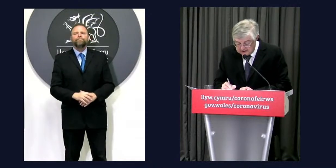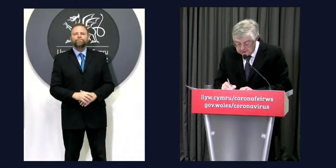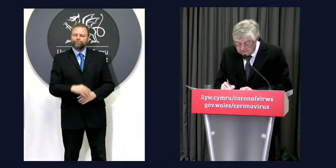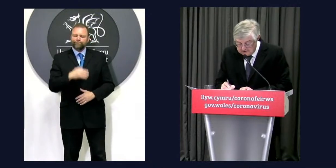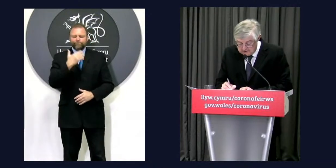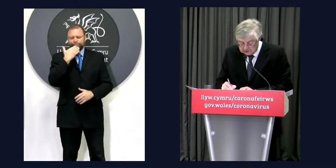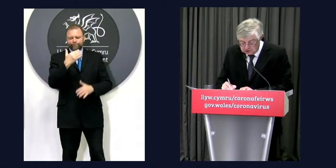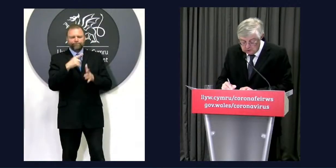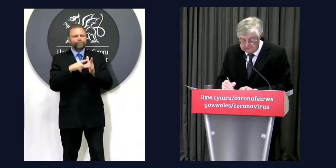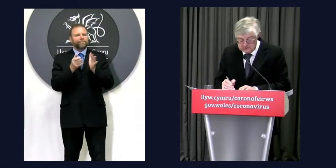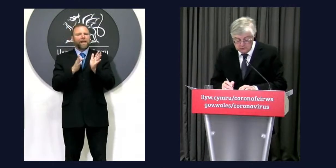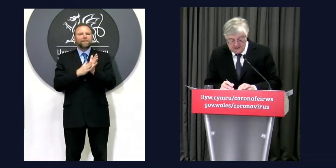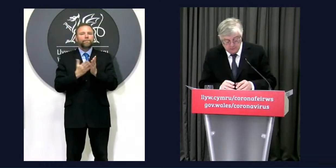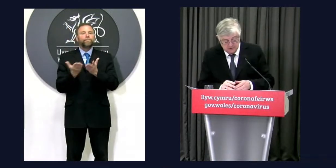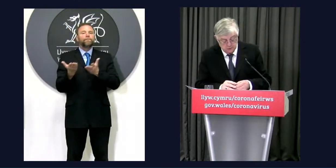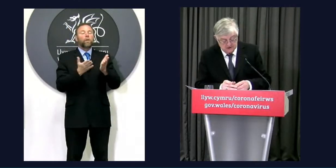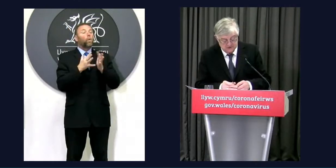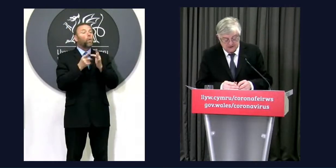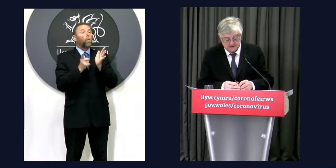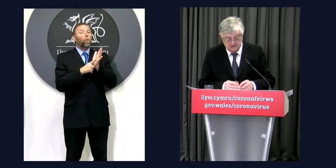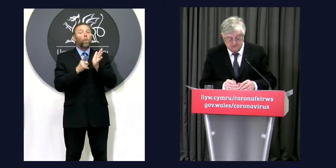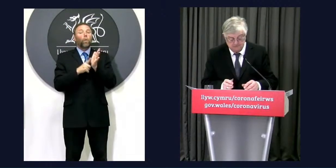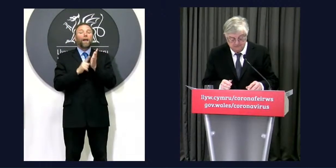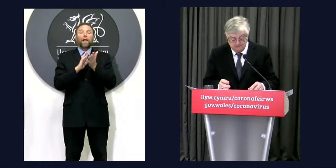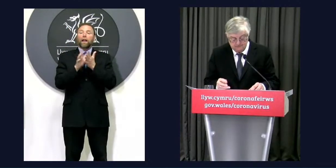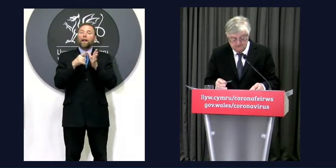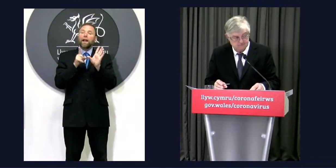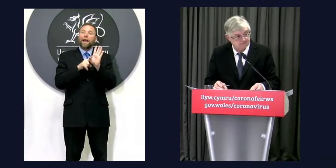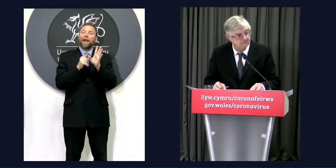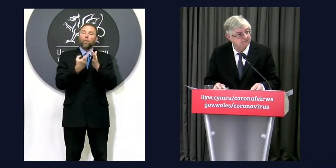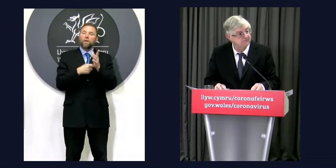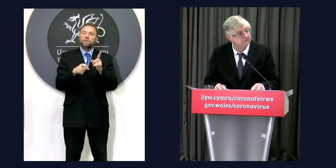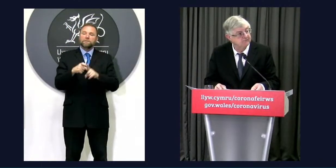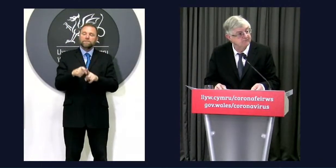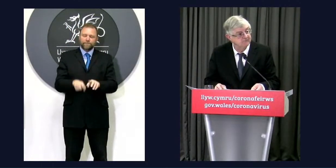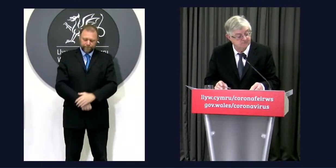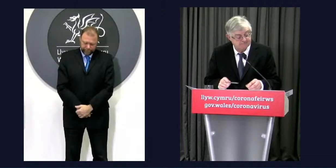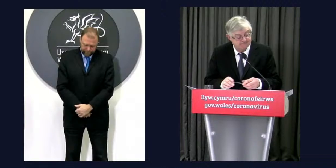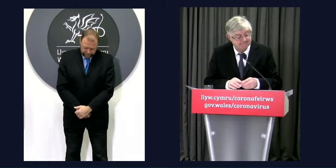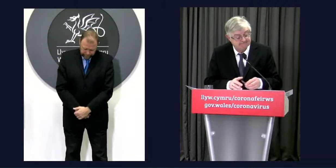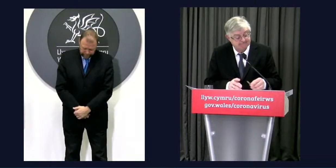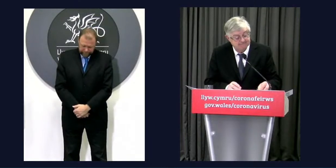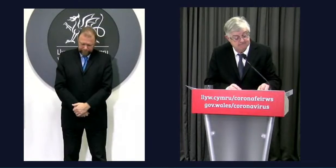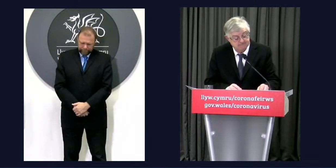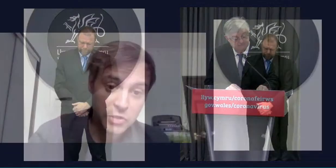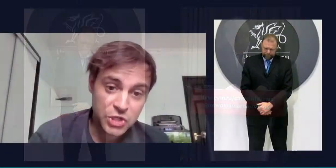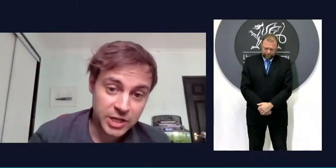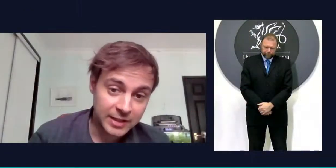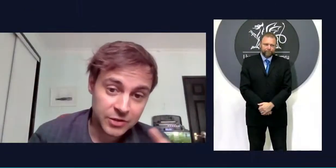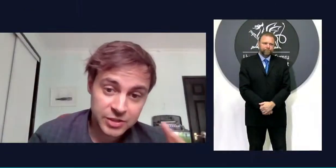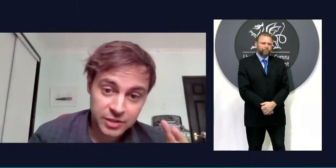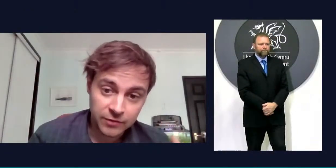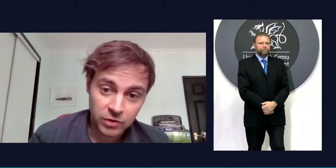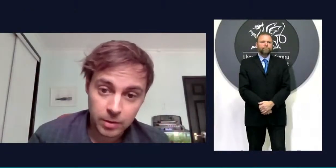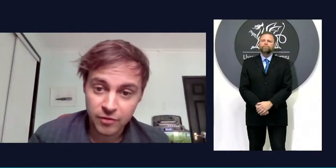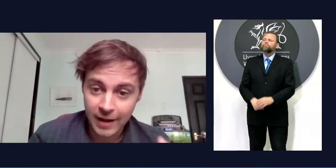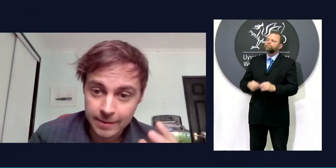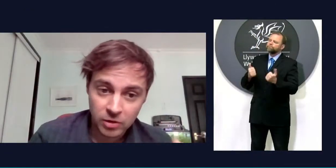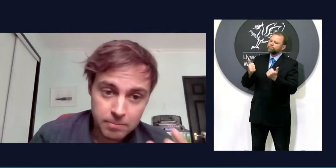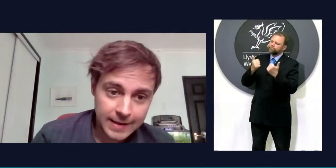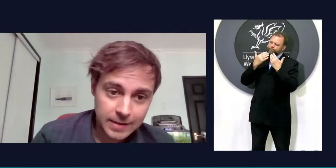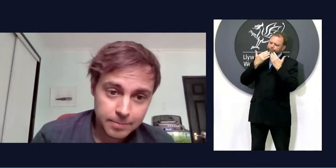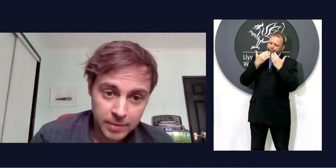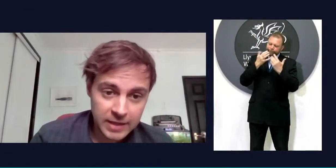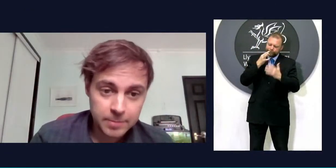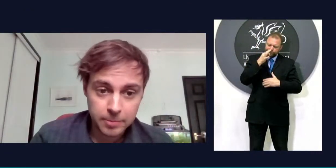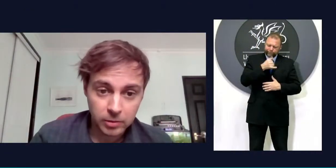Adam, thank you very much. Over to Will Hayward at Wales Online. Thank you very much, First Minister. I'm sure people in Wales appreciate the clarity you've given them for